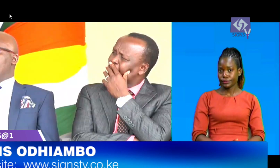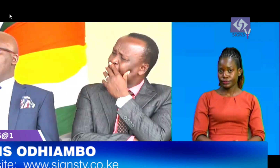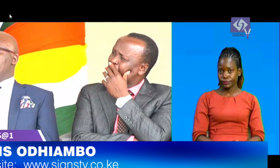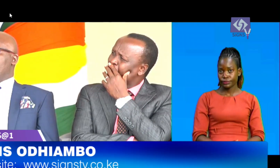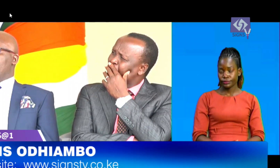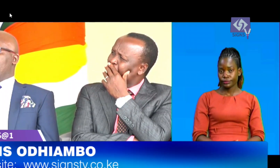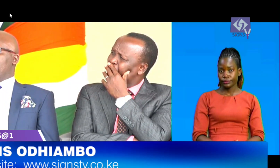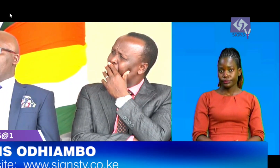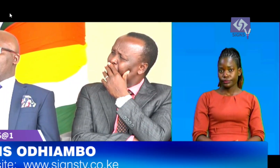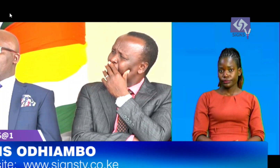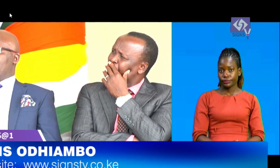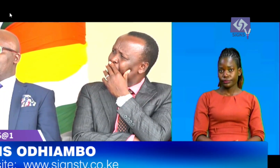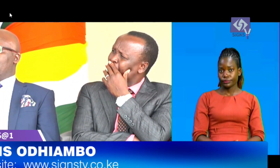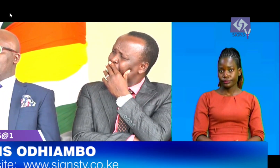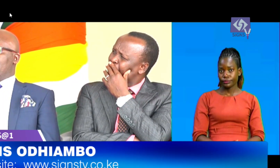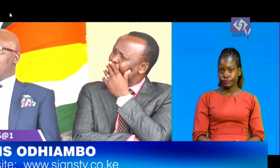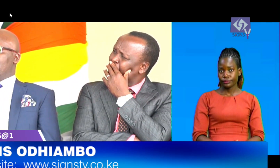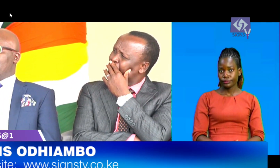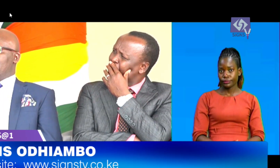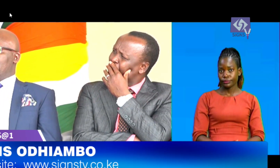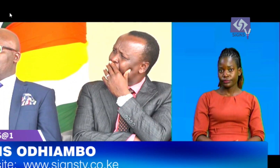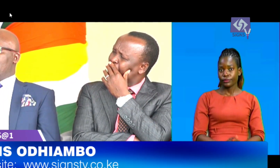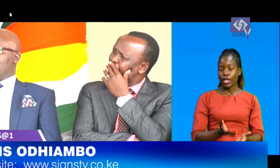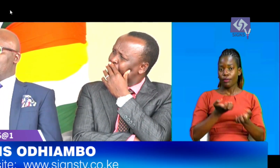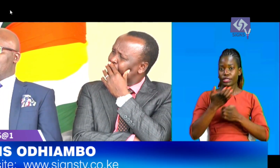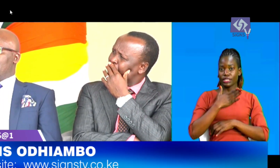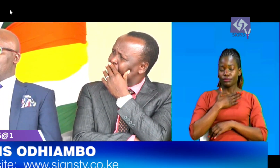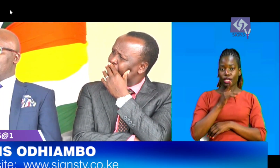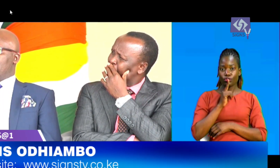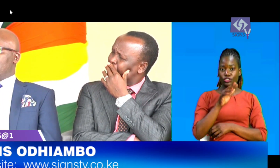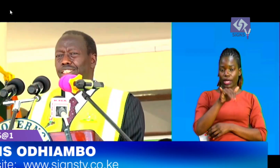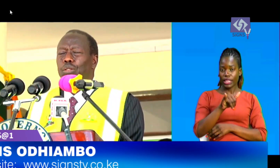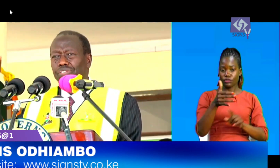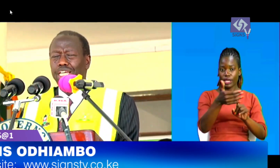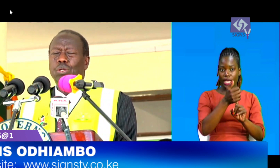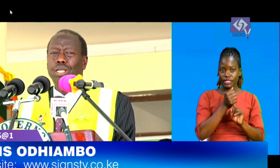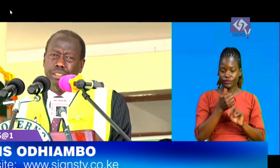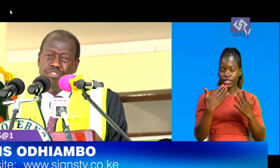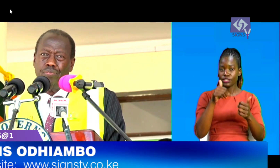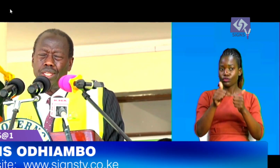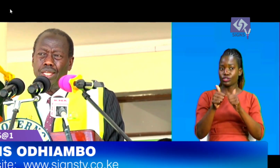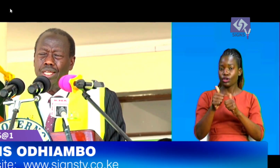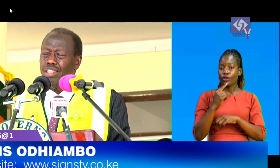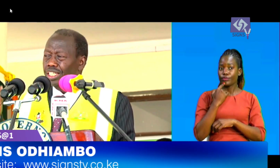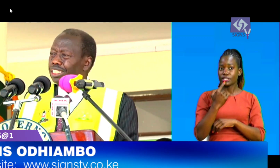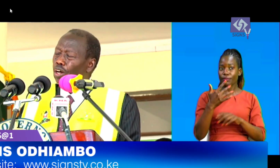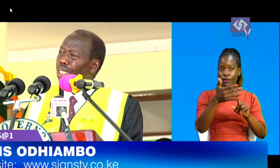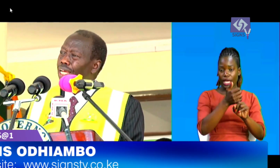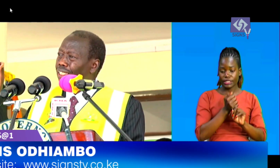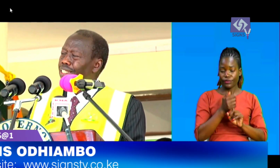in this county. My business is to ensure that we achieve the things that we have said we will achieve. This is the only legacy that I